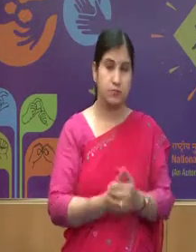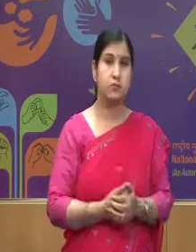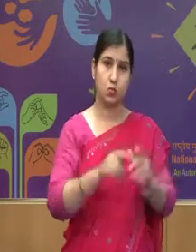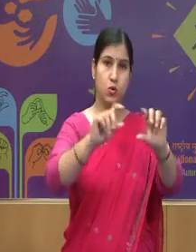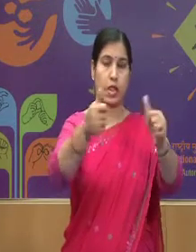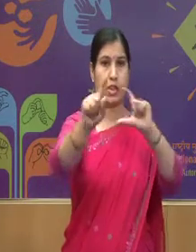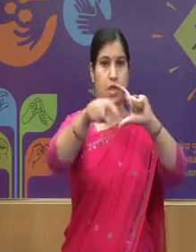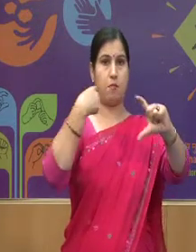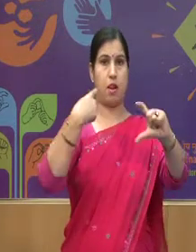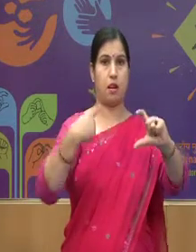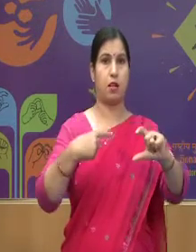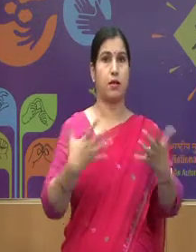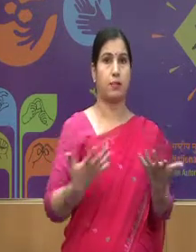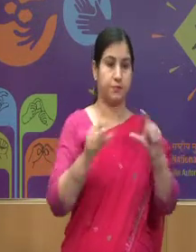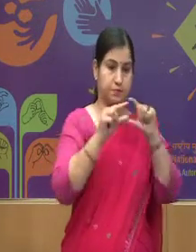you can send email at